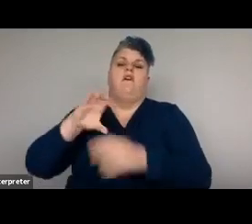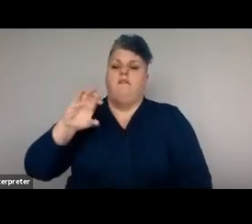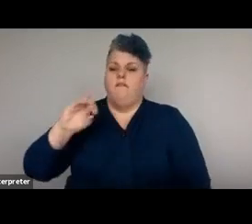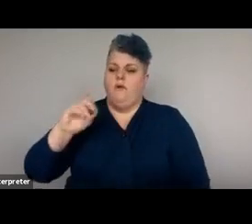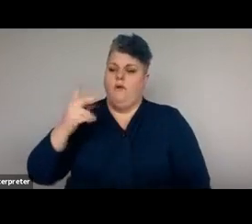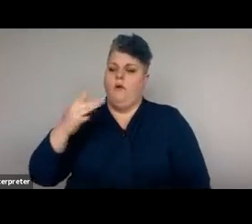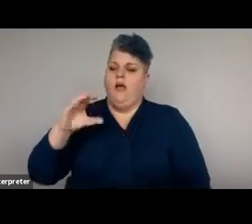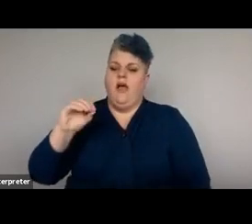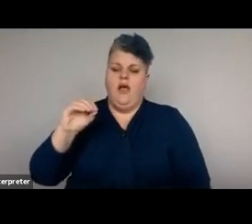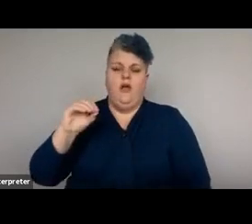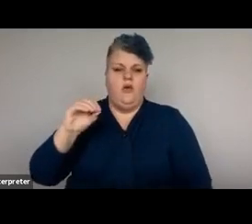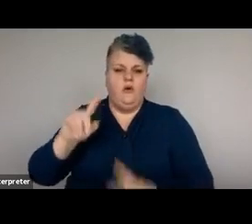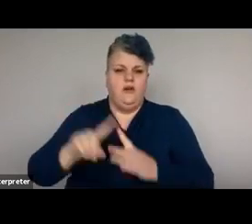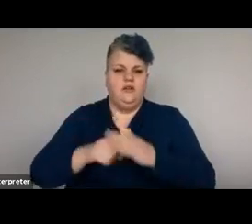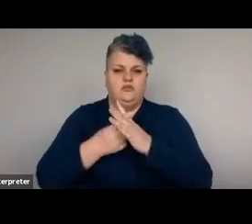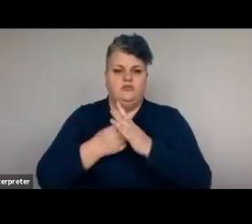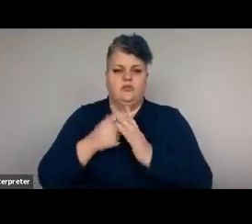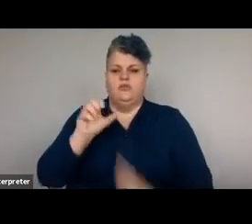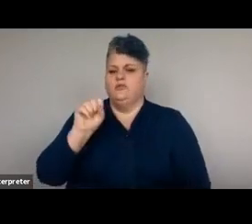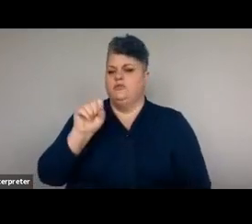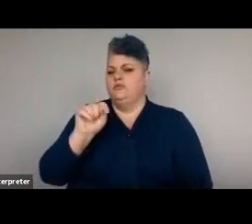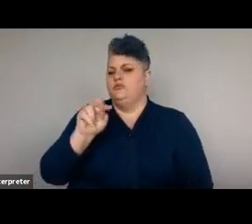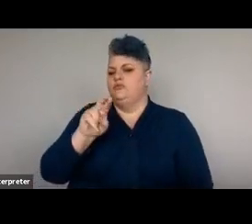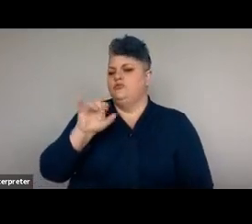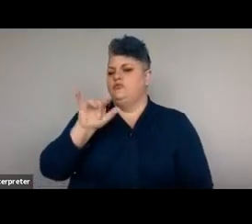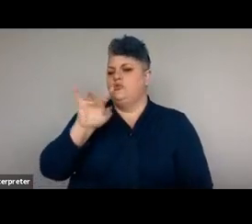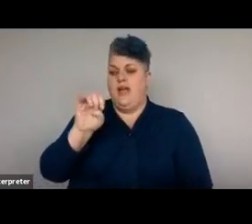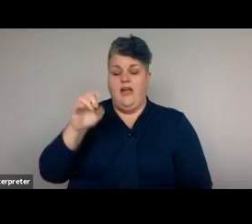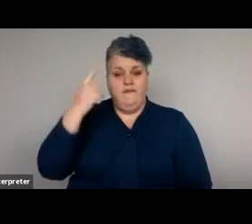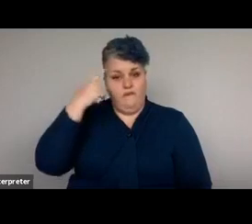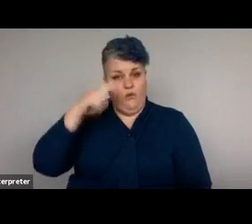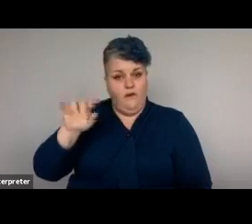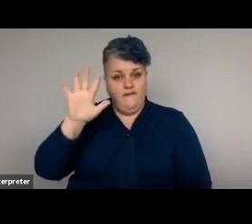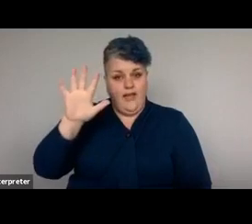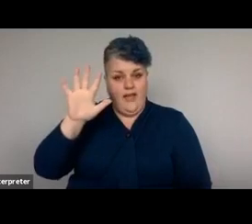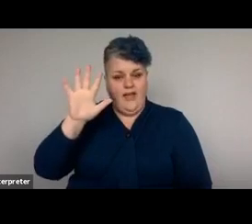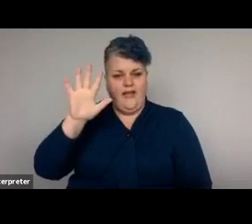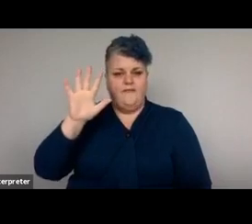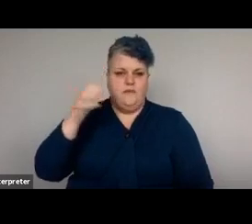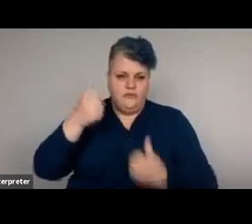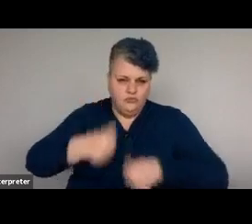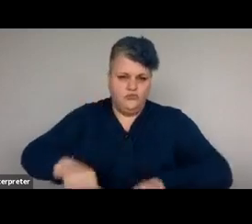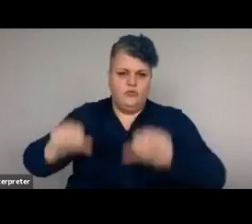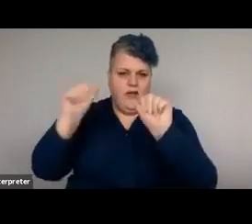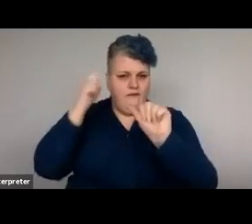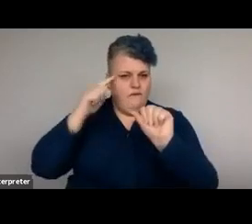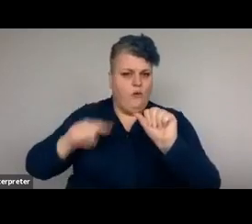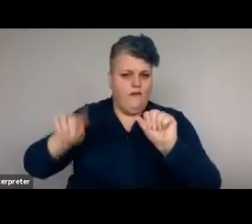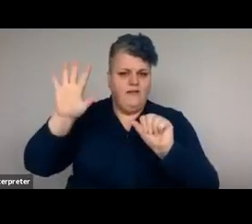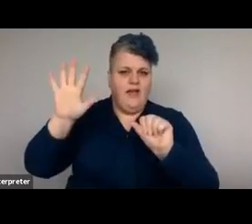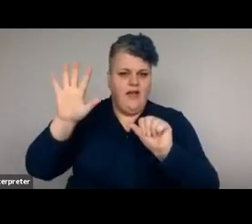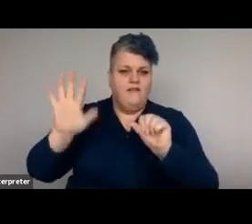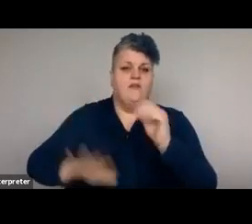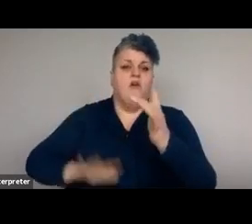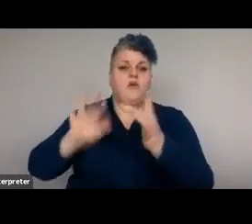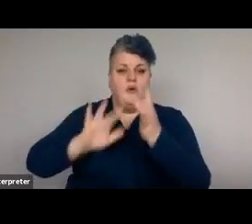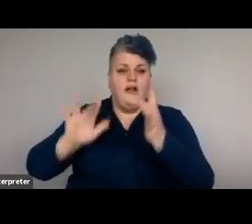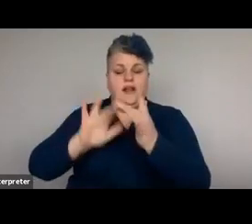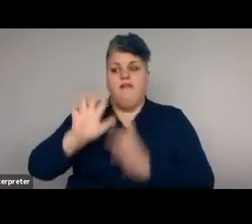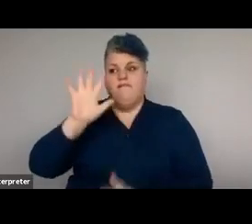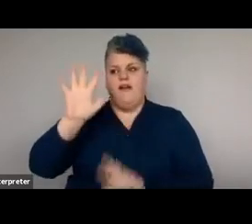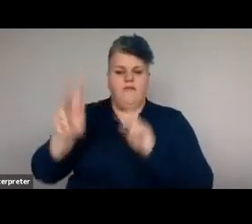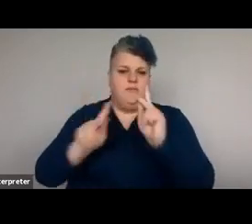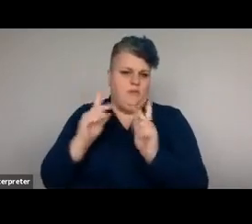called Strive for 5, where we're encouraging people to reach out to 5 people on a regular basis. So even if